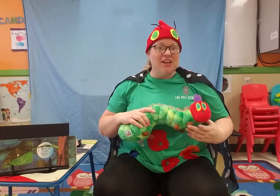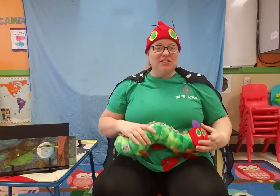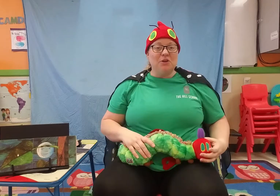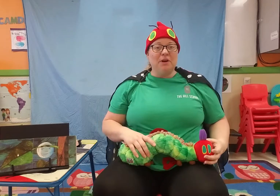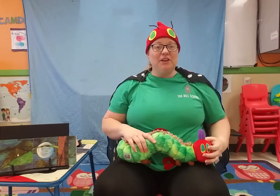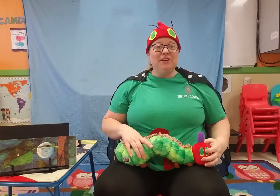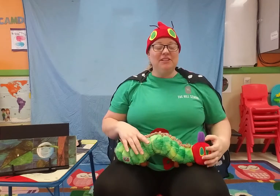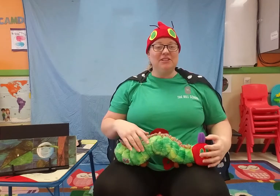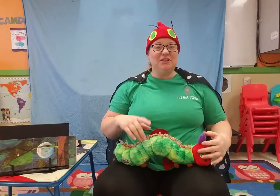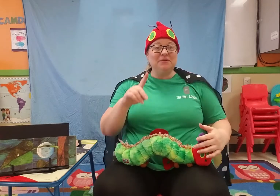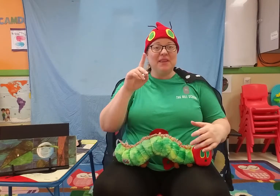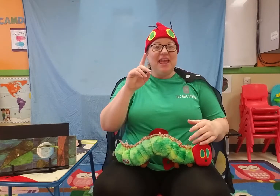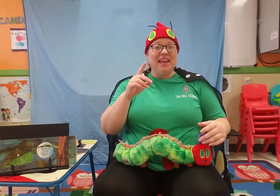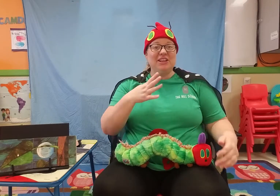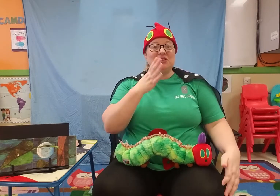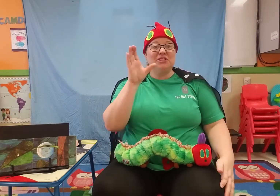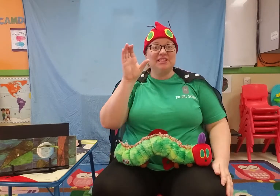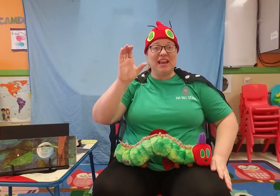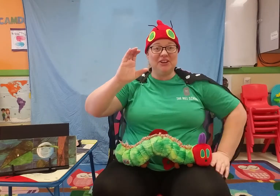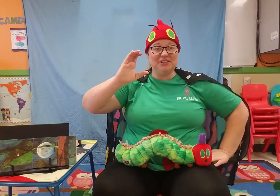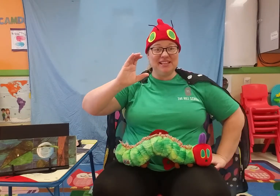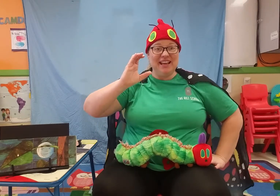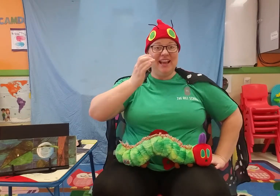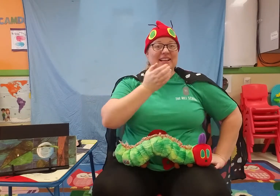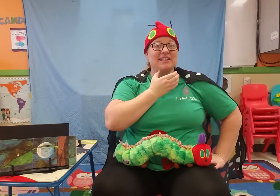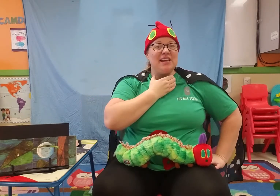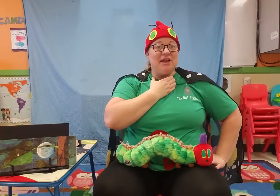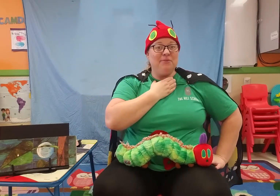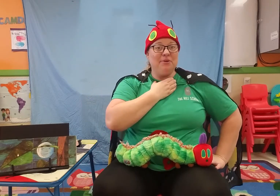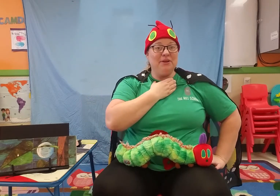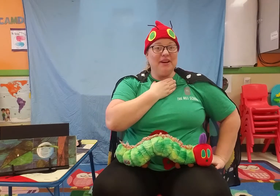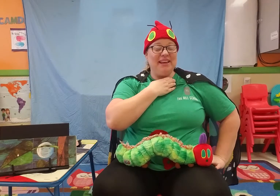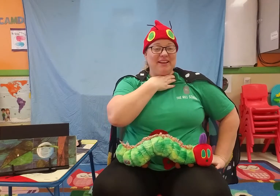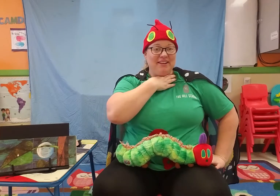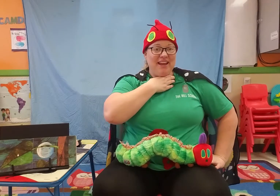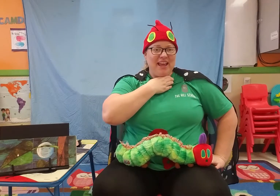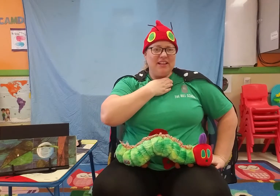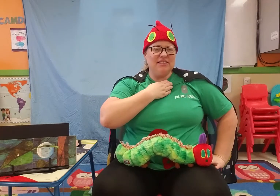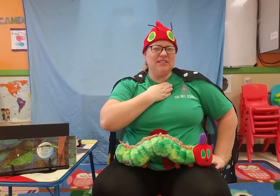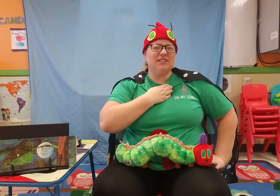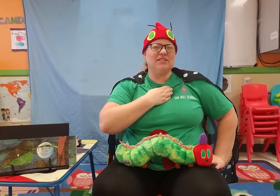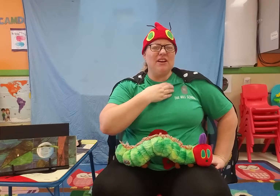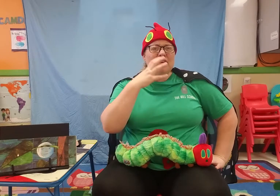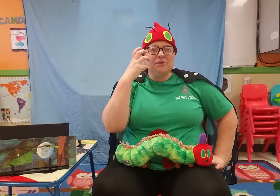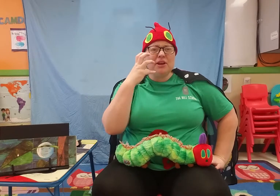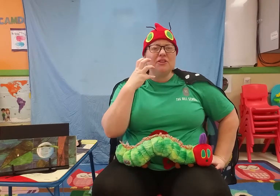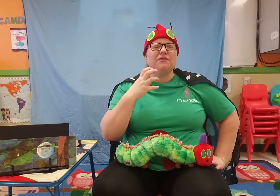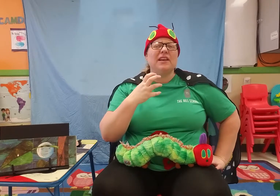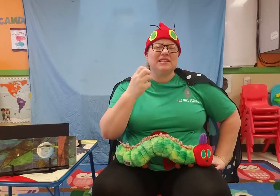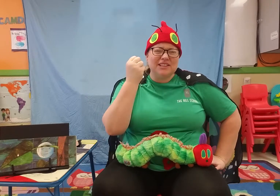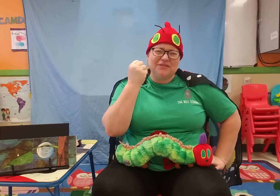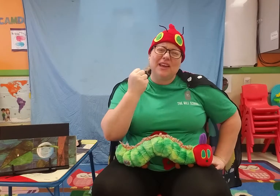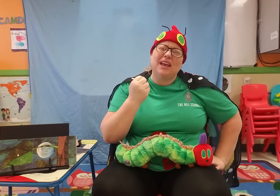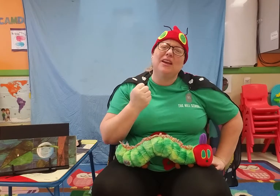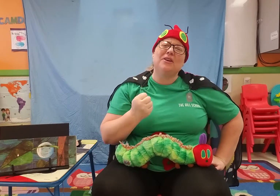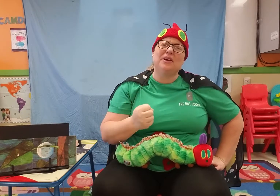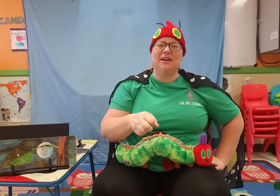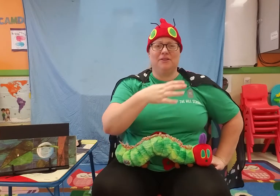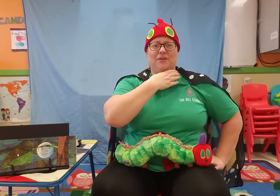So what you need to do is you just take your C hand and put it right here and just, and then make your face like very hungry. You got